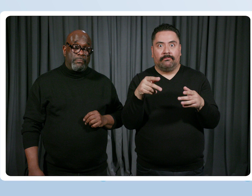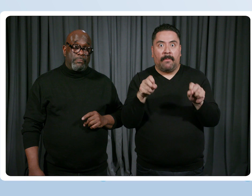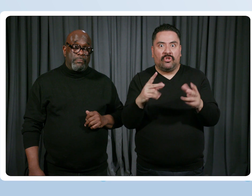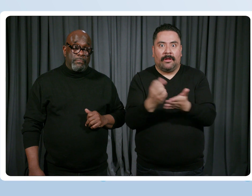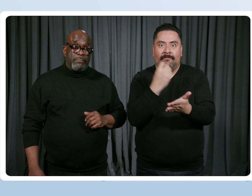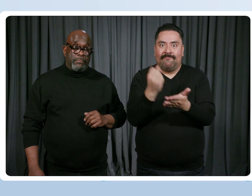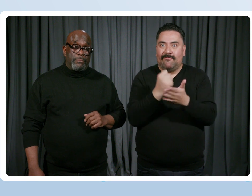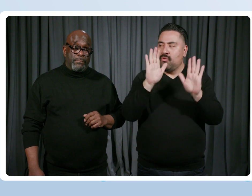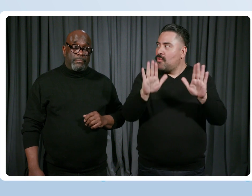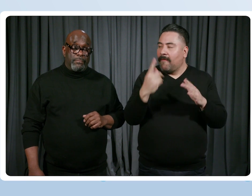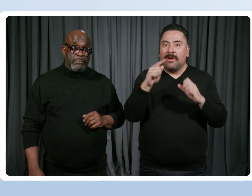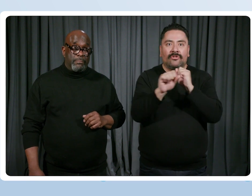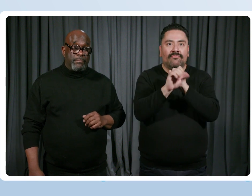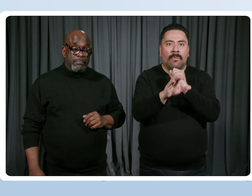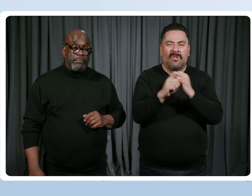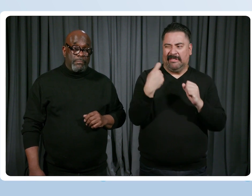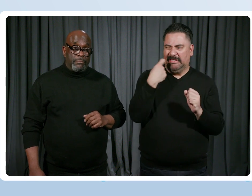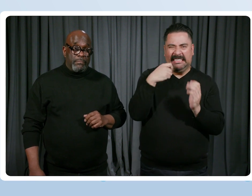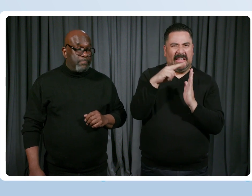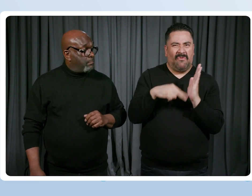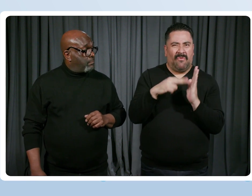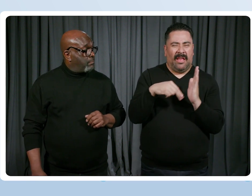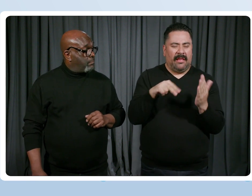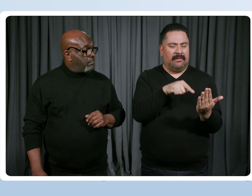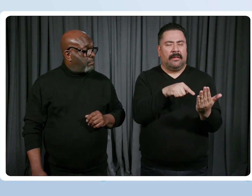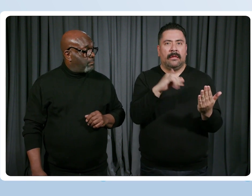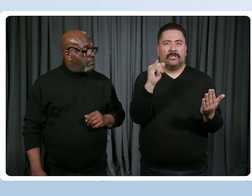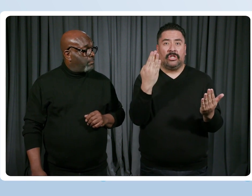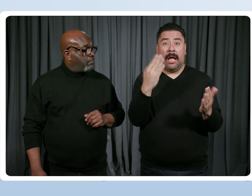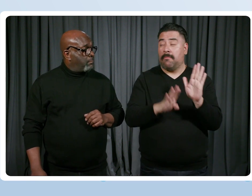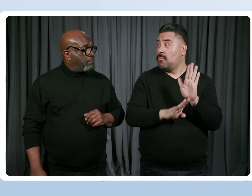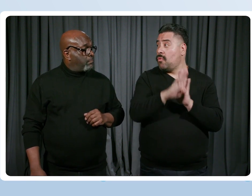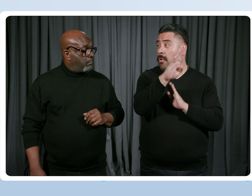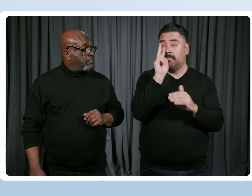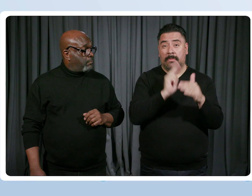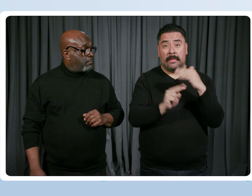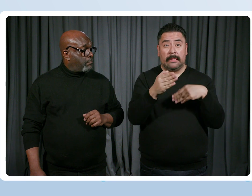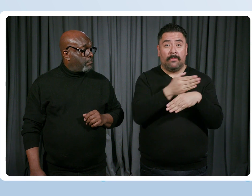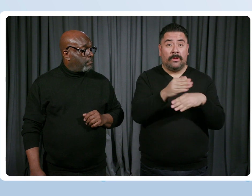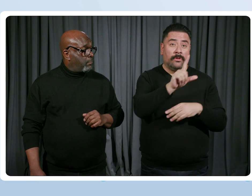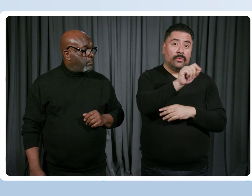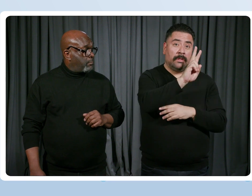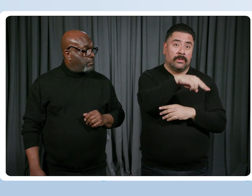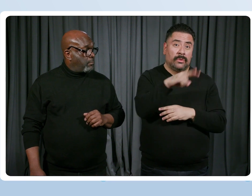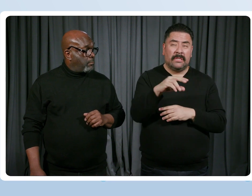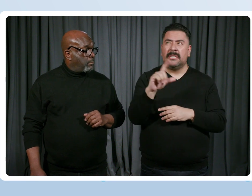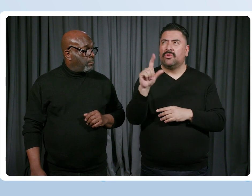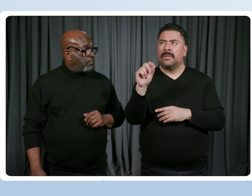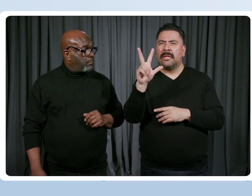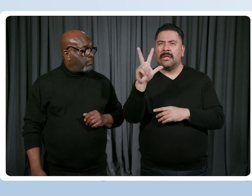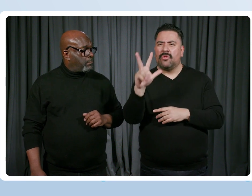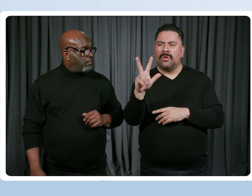profession that way. I just read recently that the job growth predicted between 2022 and 2032, I think,